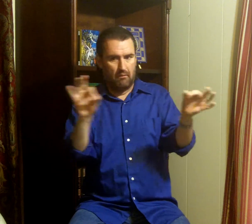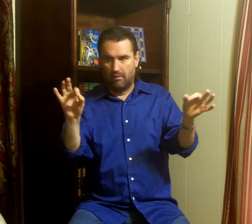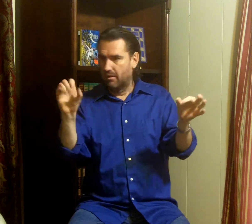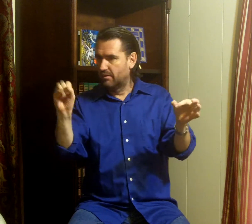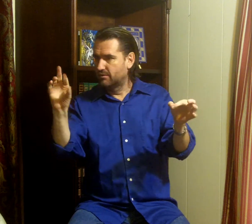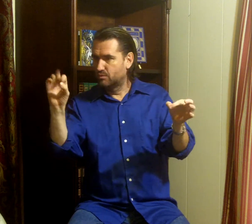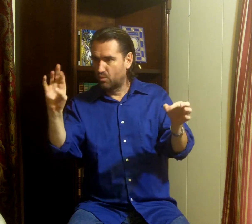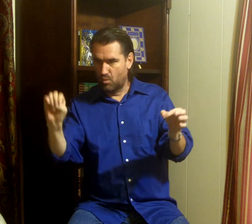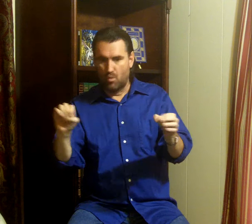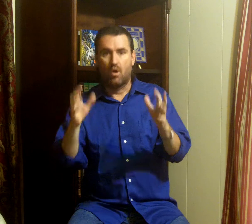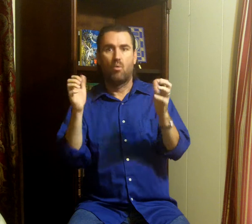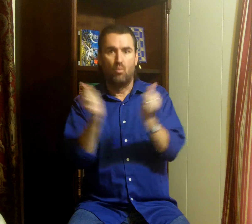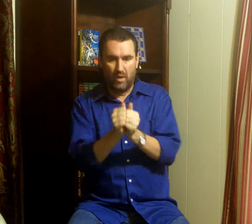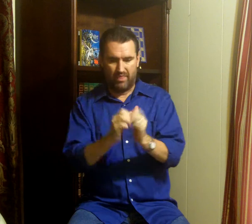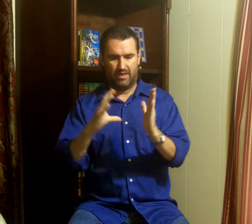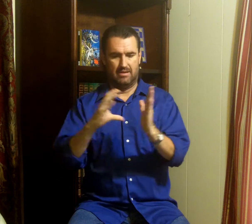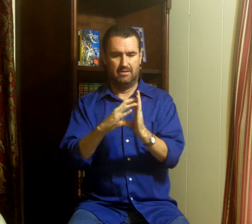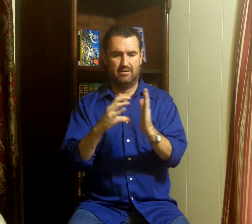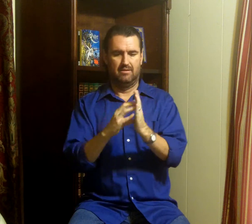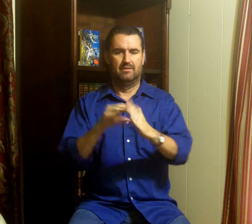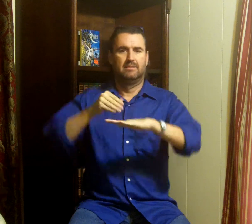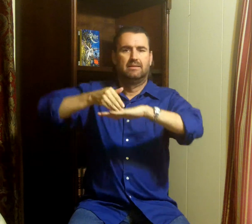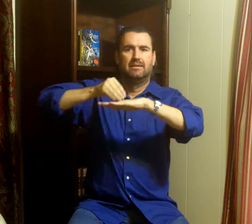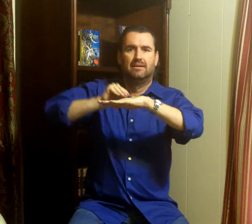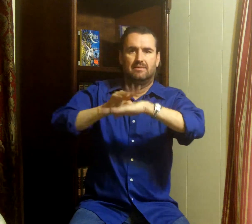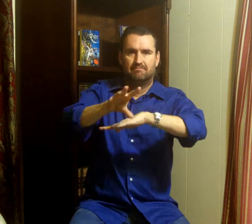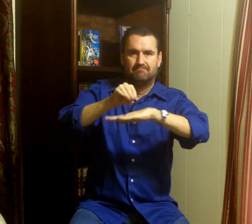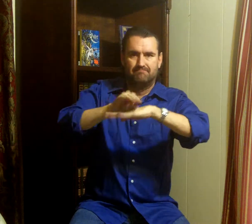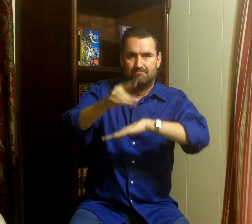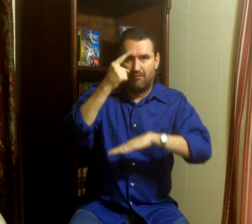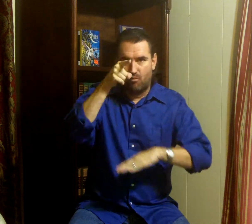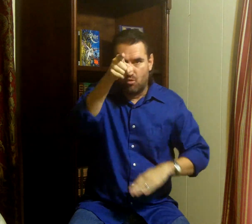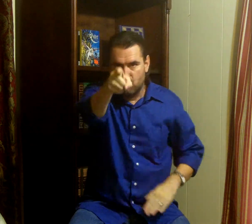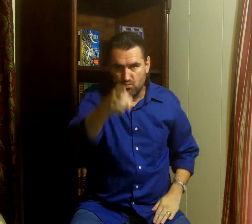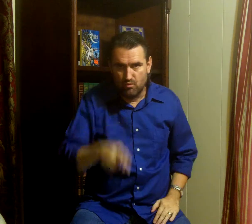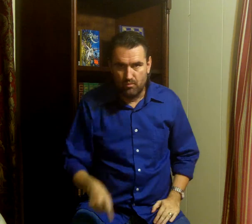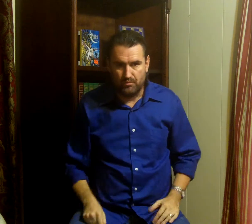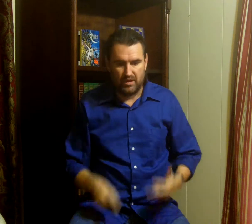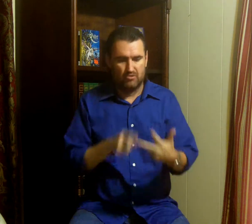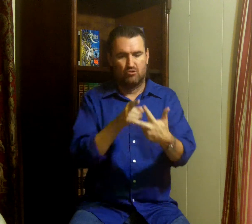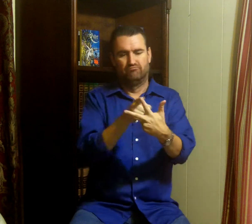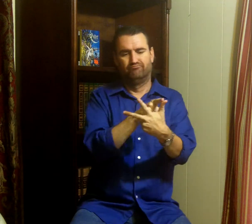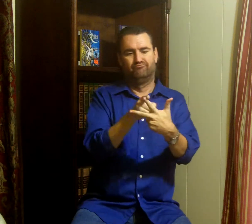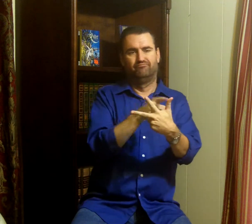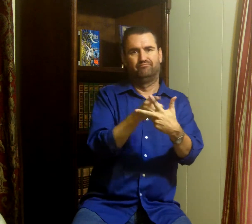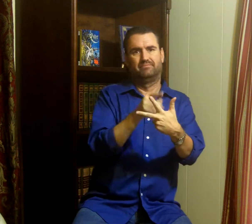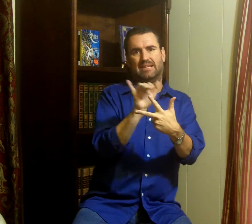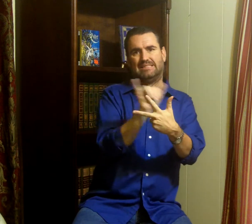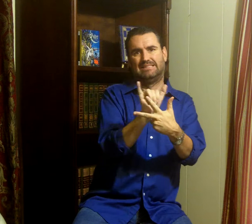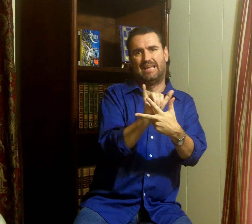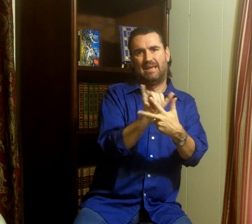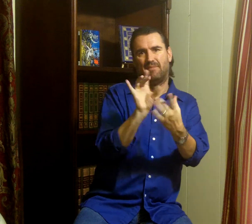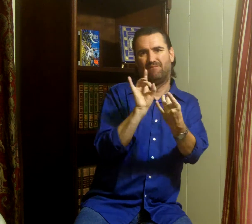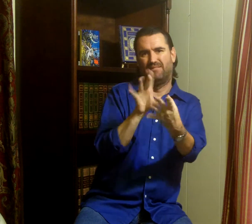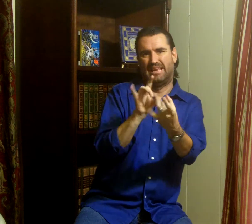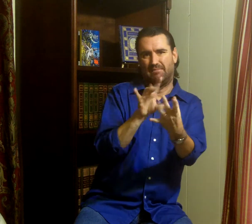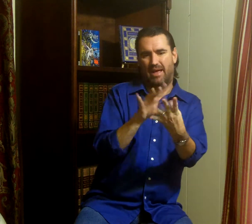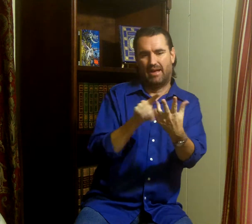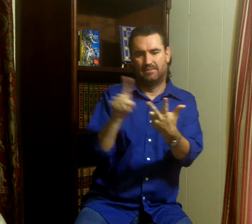those are some things that are similar with ESSE and EIPA in the form of that feedback. NIC does